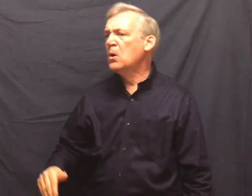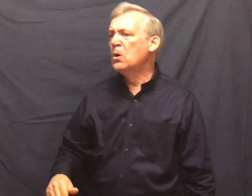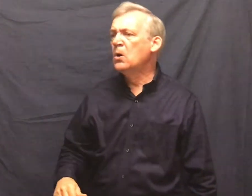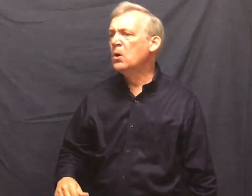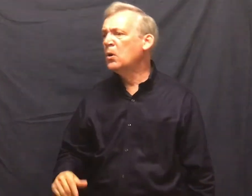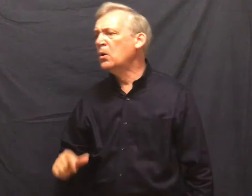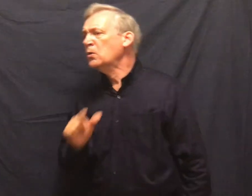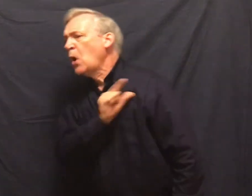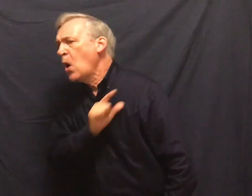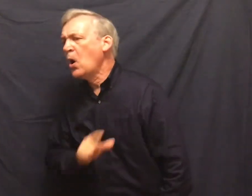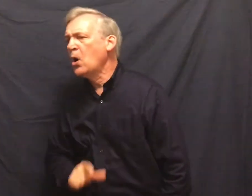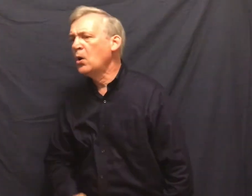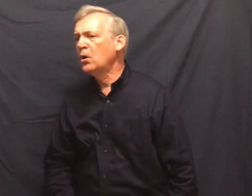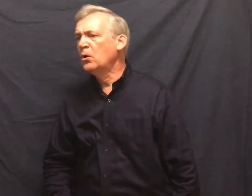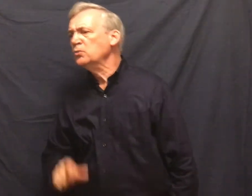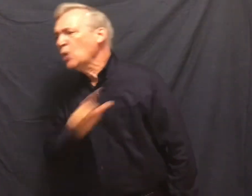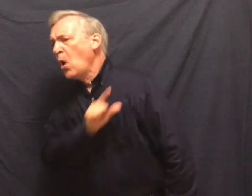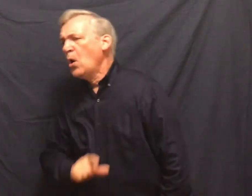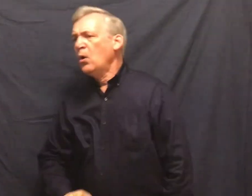Where you at, George?